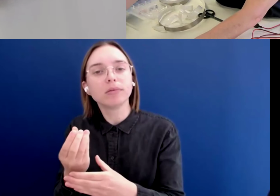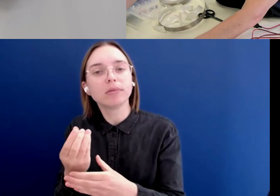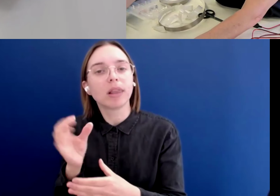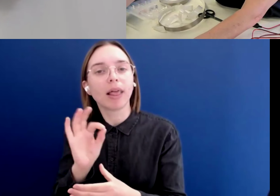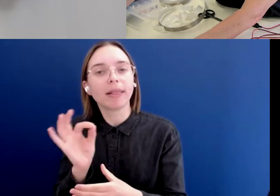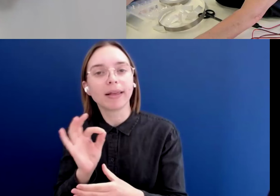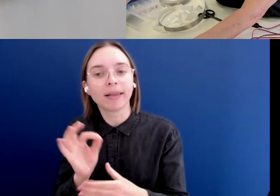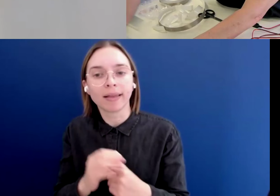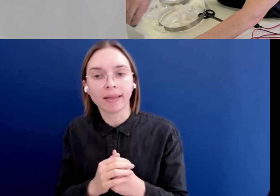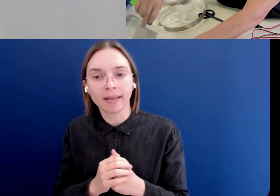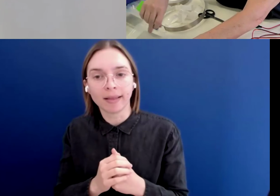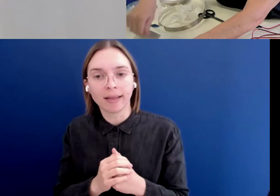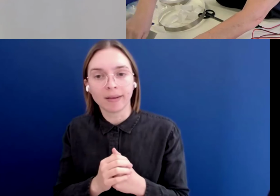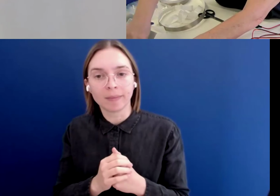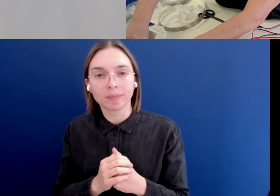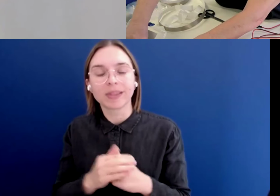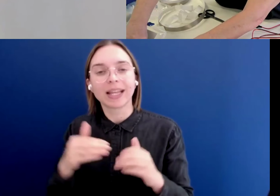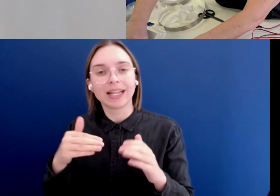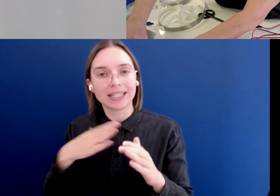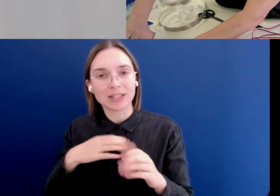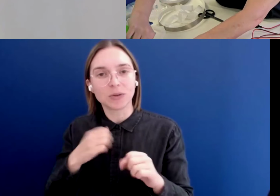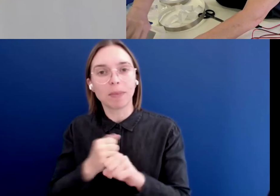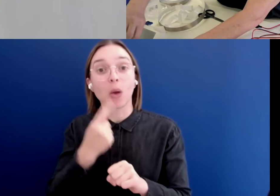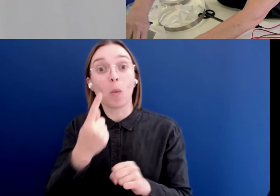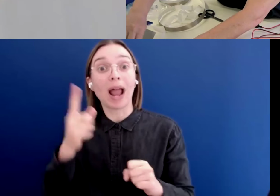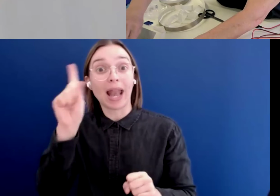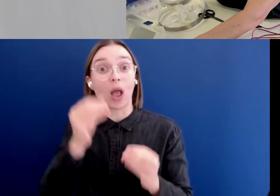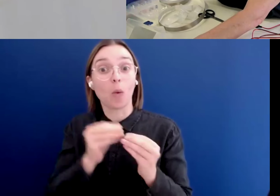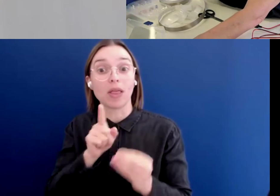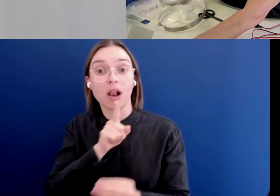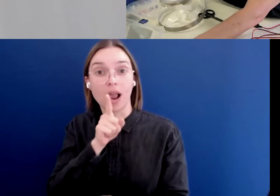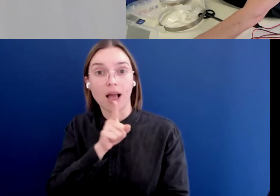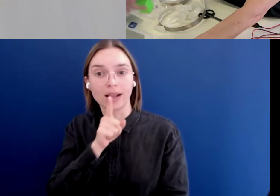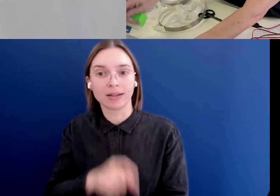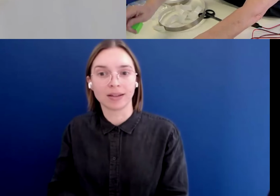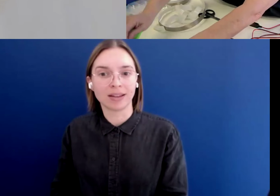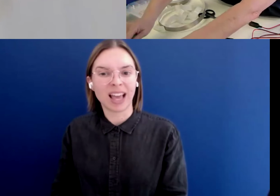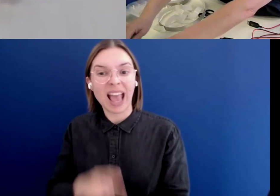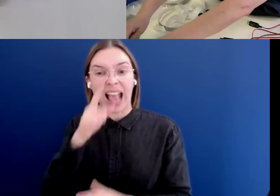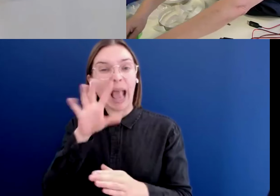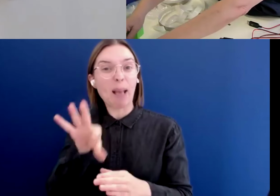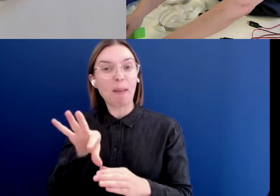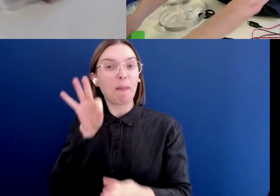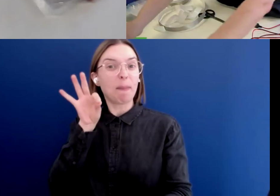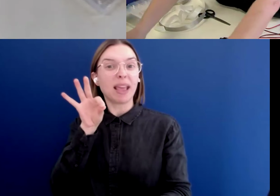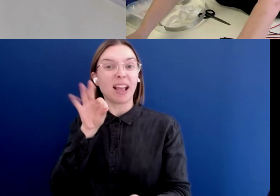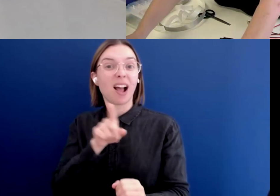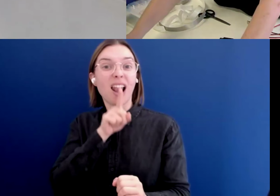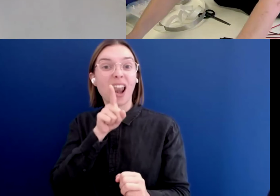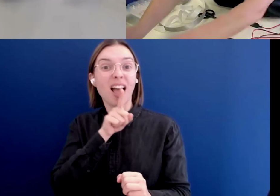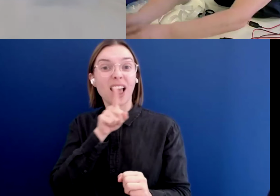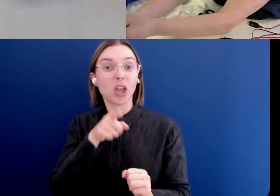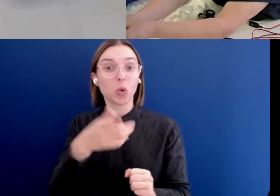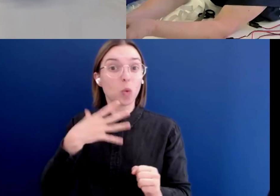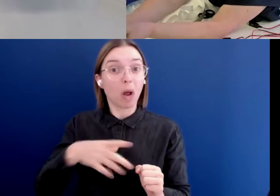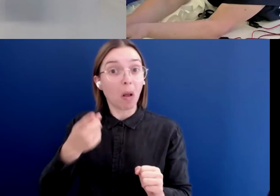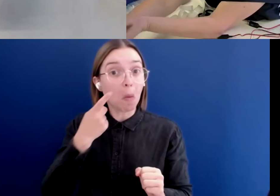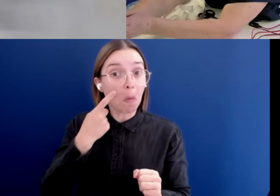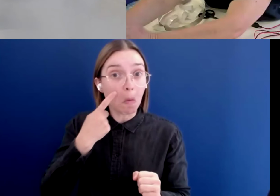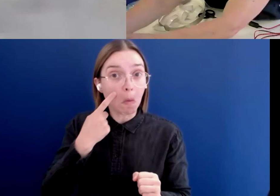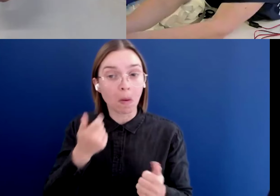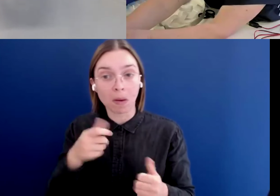any one of these out. I am going to grab one of these. Grab whichever one you would like to make. Okay. What